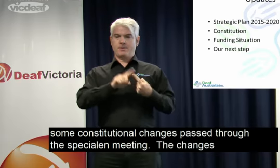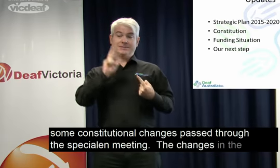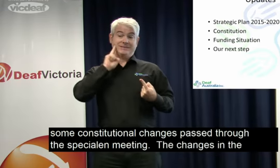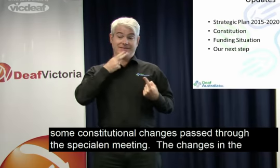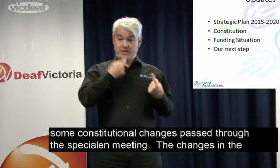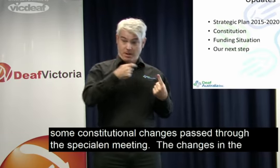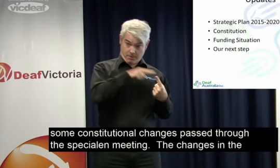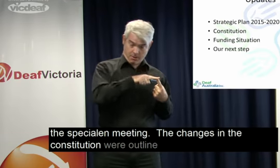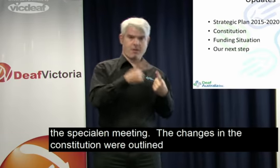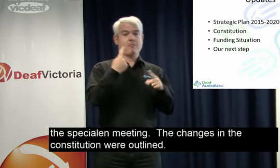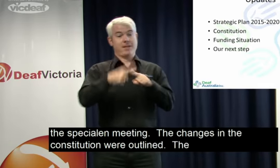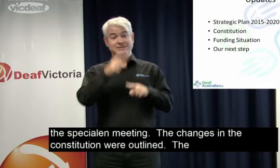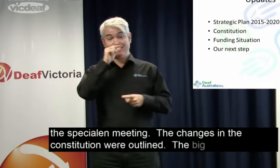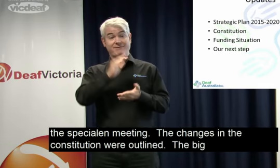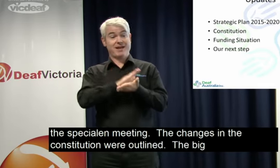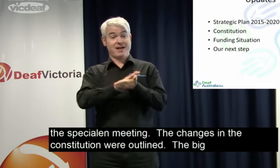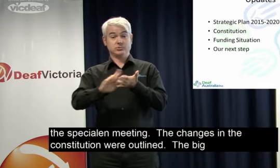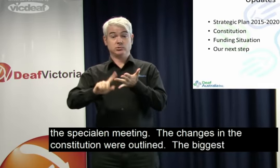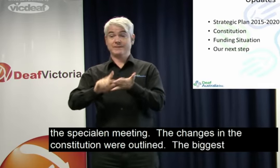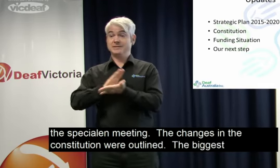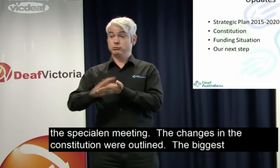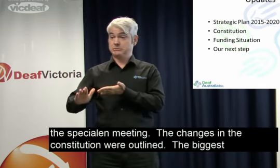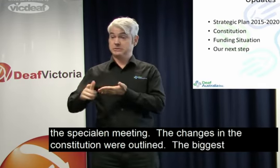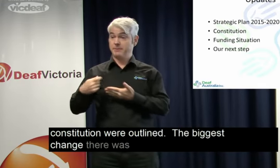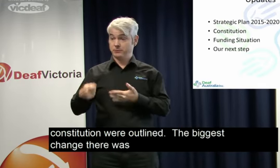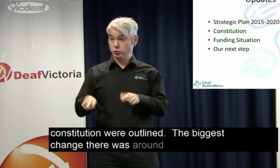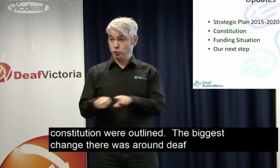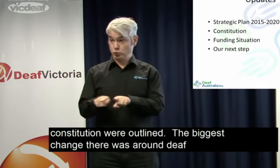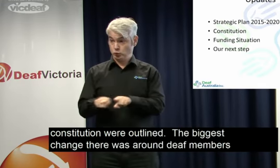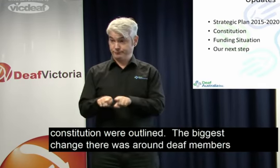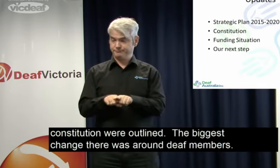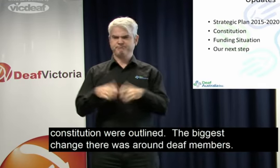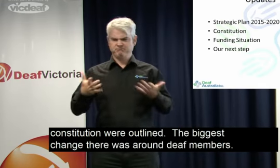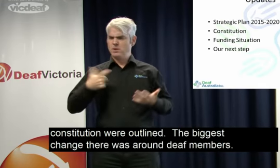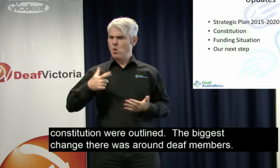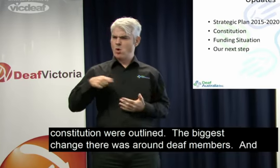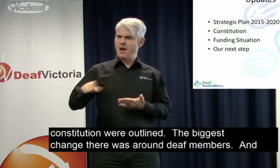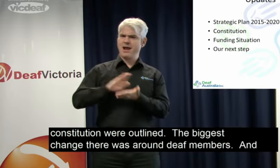change there was around deaf members and also hard of hearing membership as well.